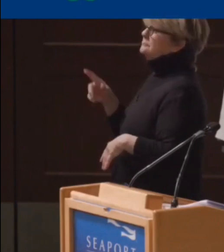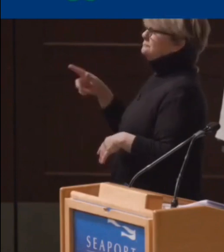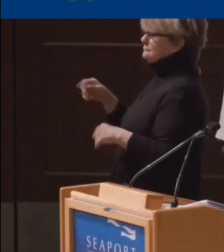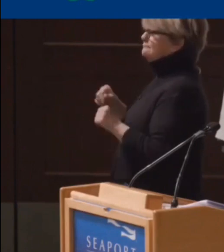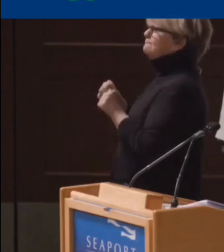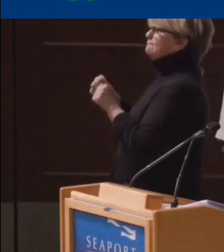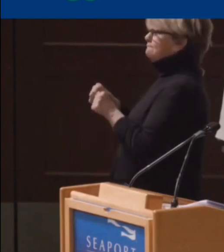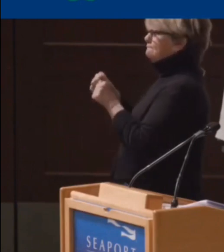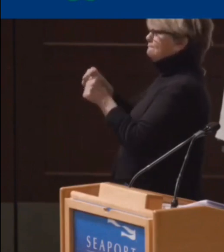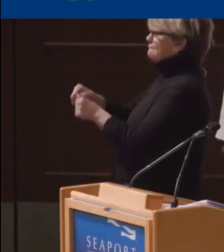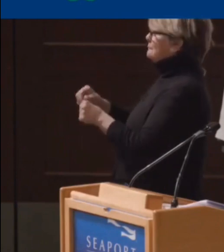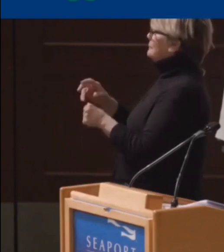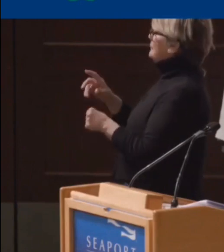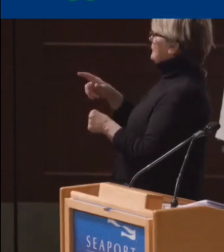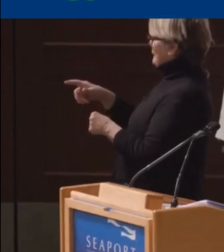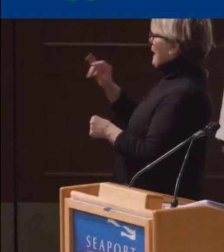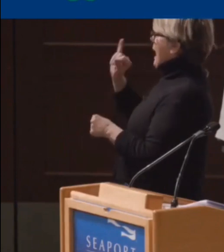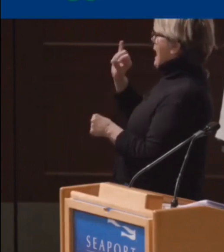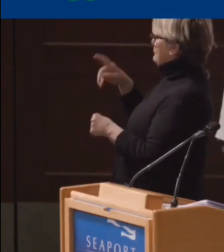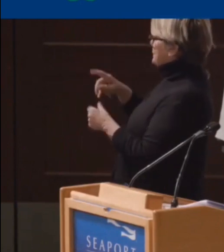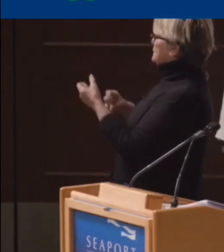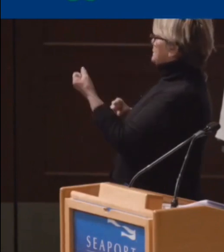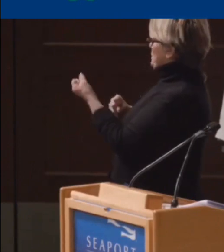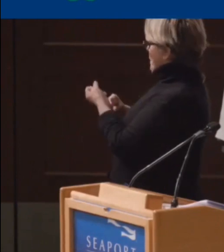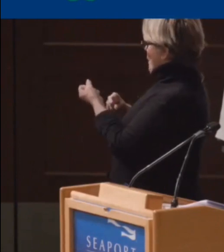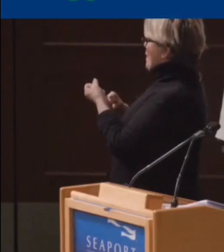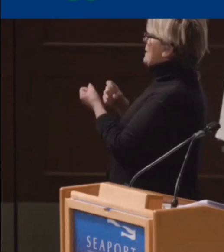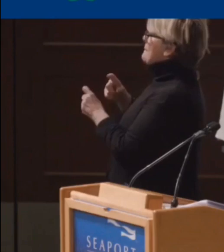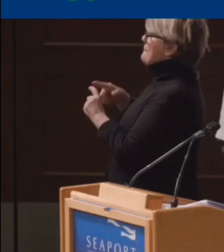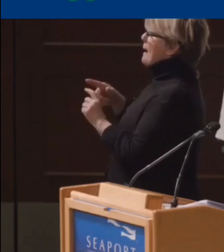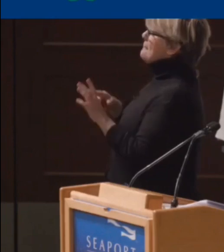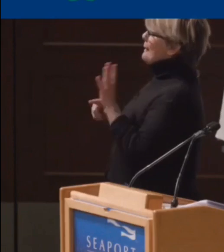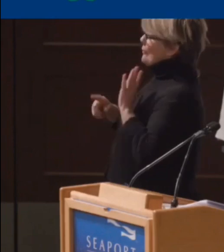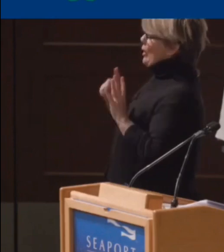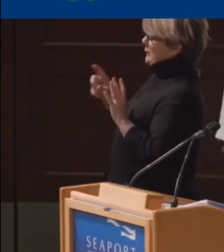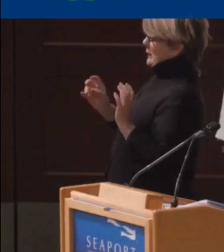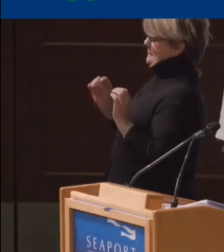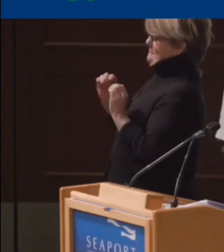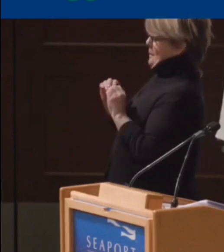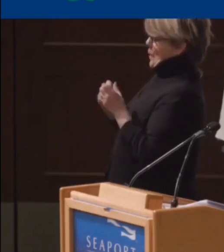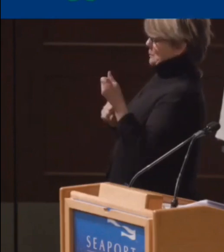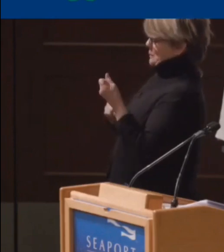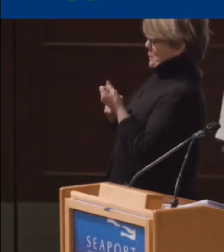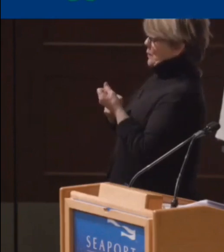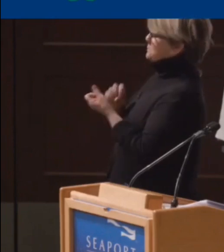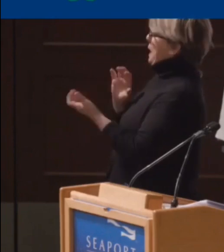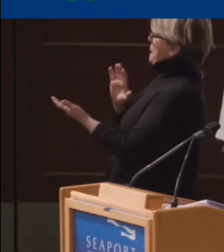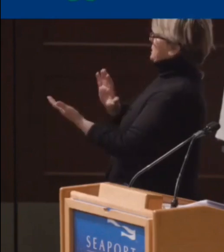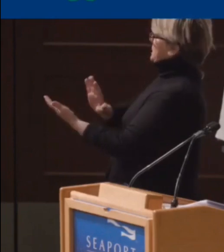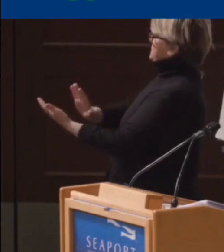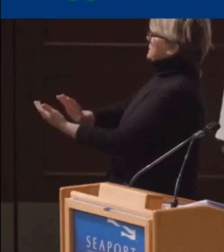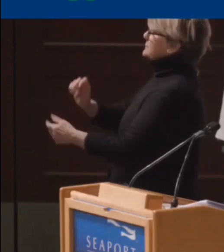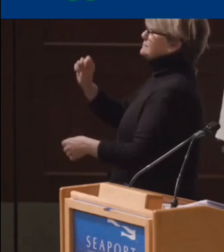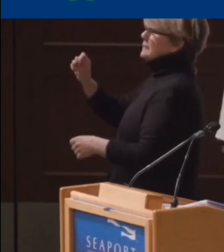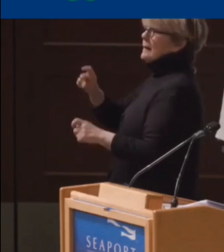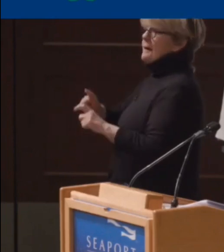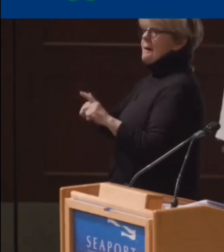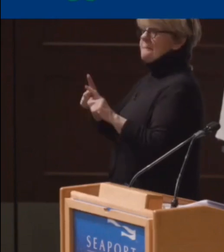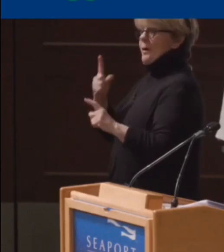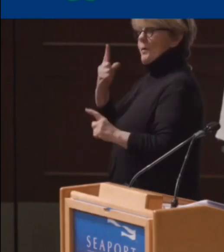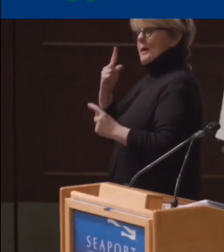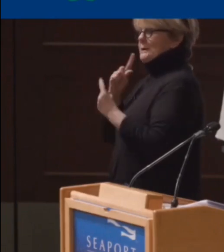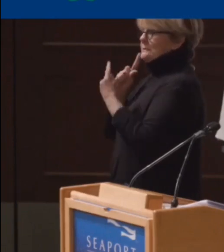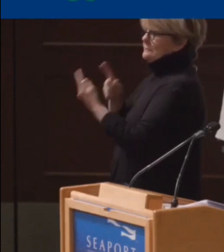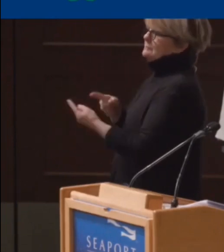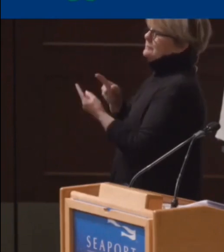team, but I did not need quite as much supports as I received in preschool. However, one thing I continued to struggle